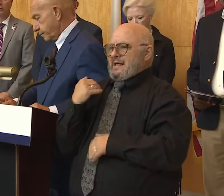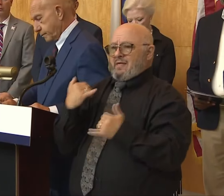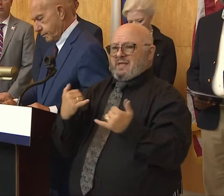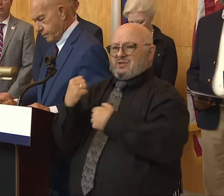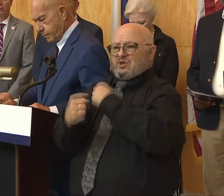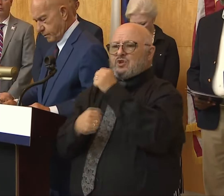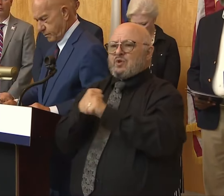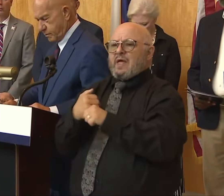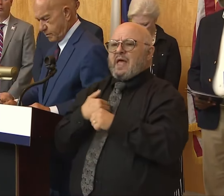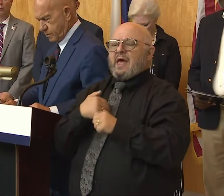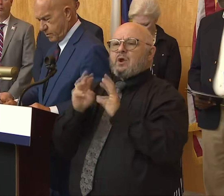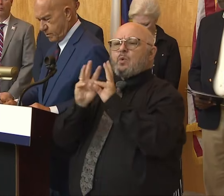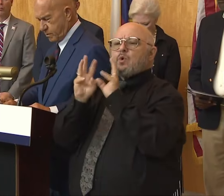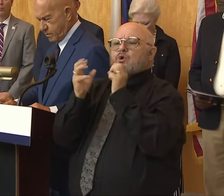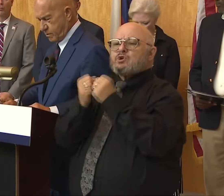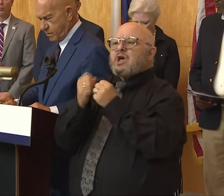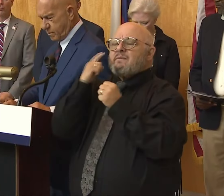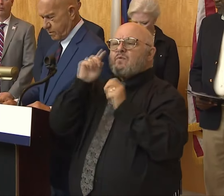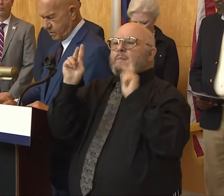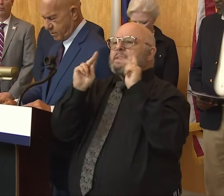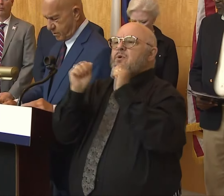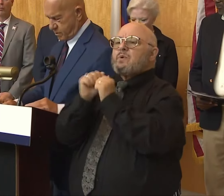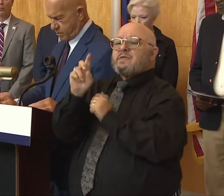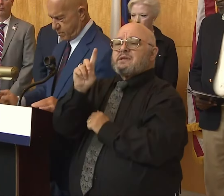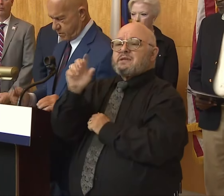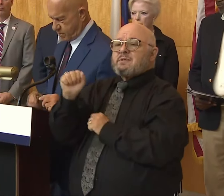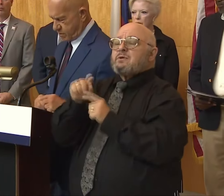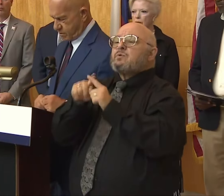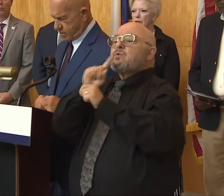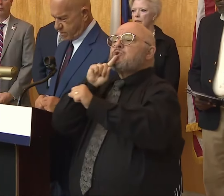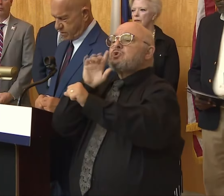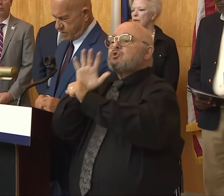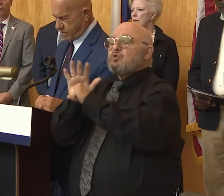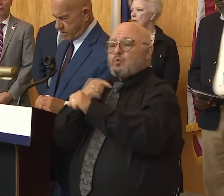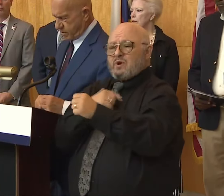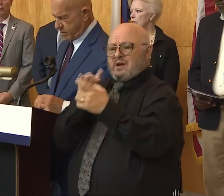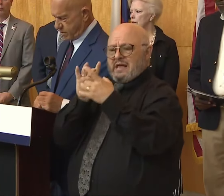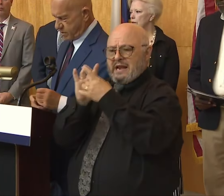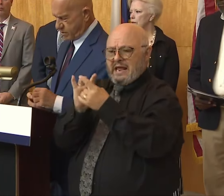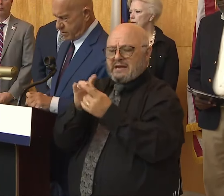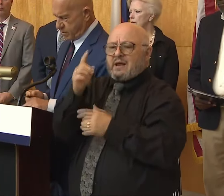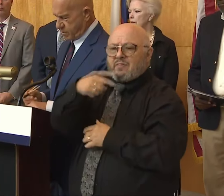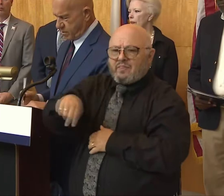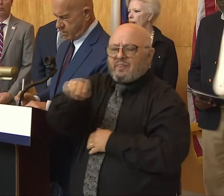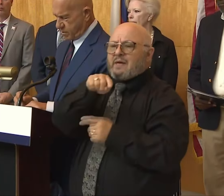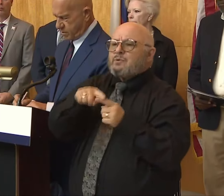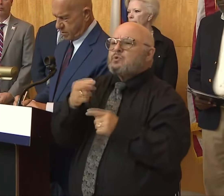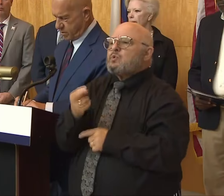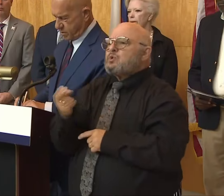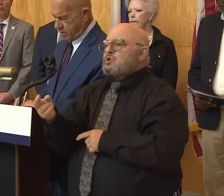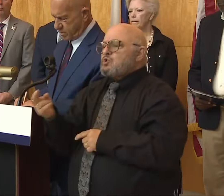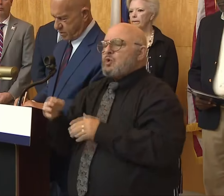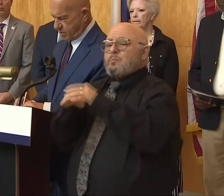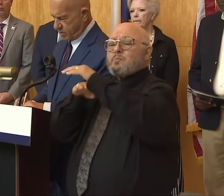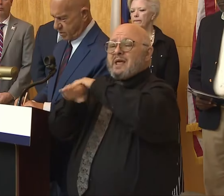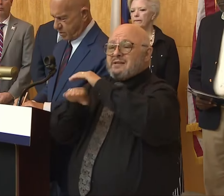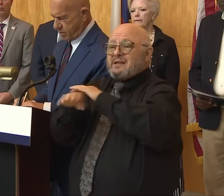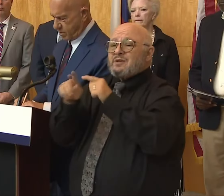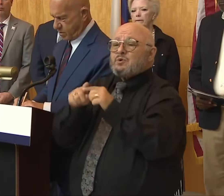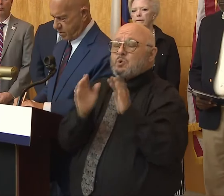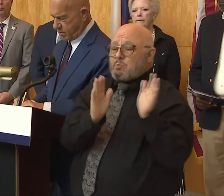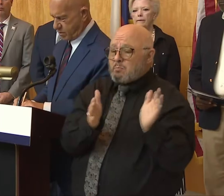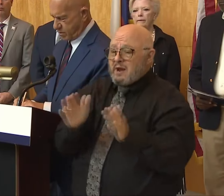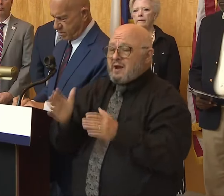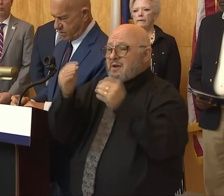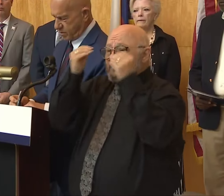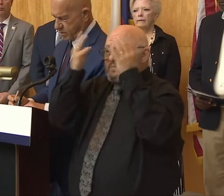of this year, we provided a workshop for people with disabilities to ensure that we're connecting them to resources. Access to preparedness information